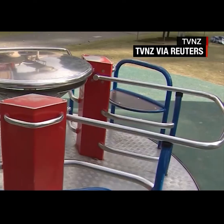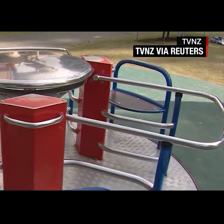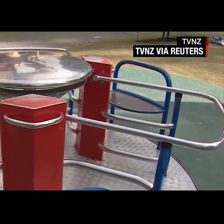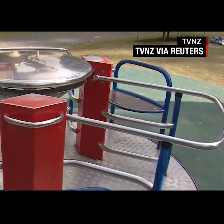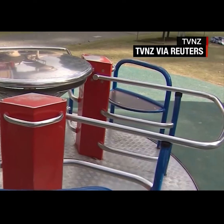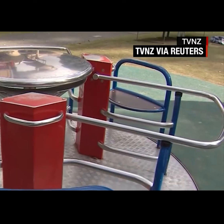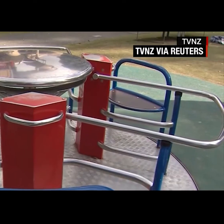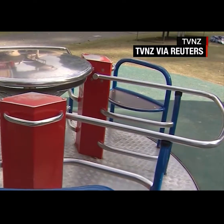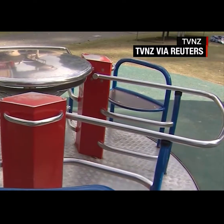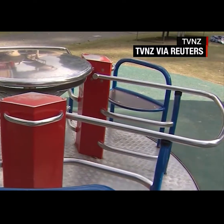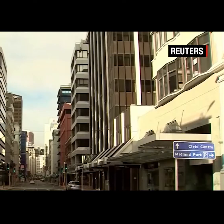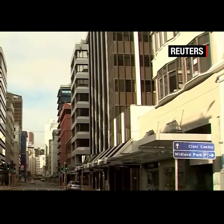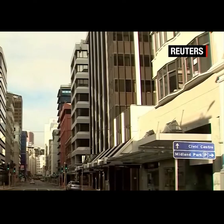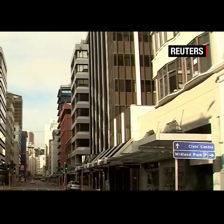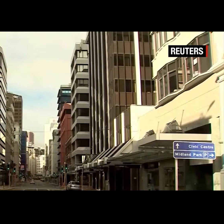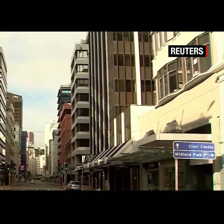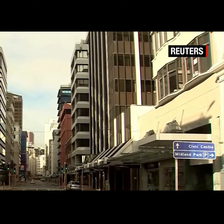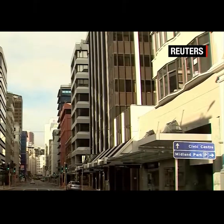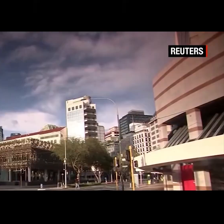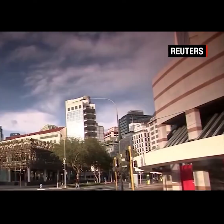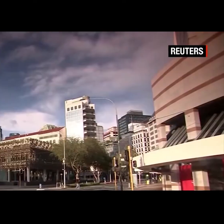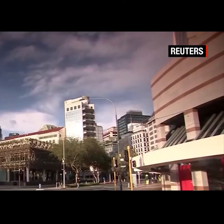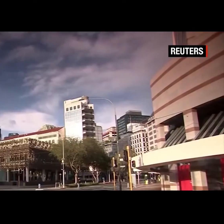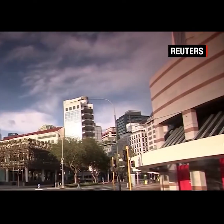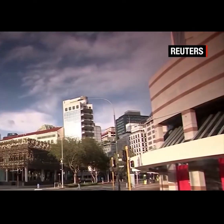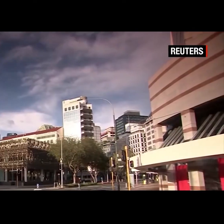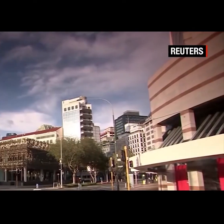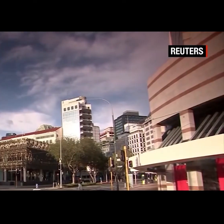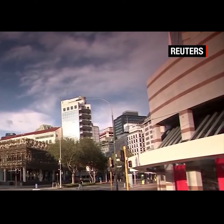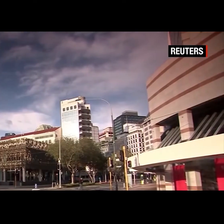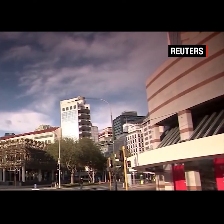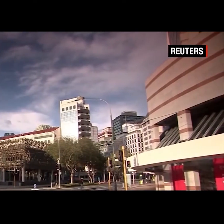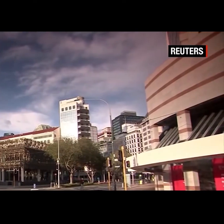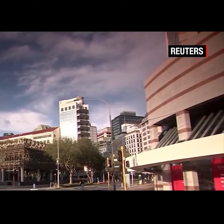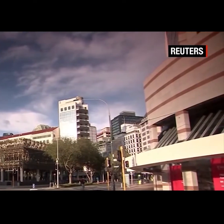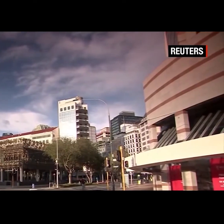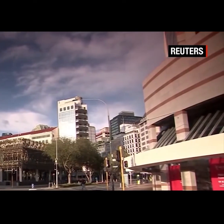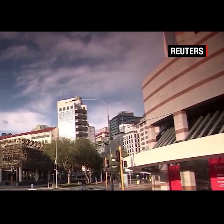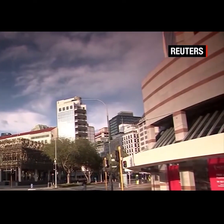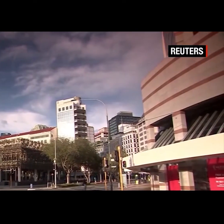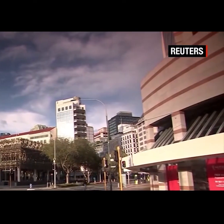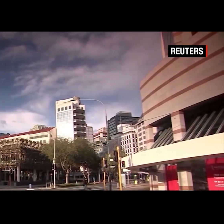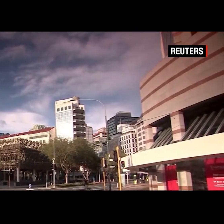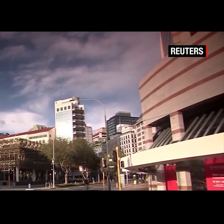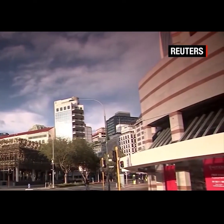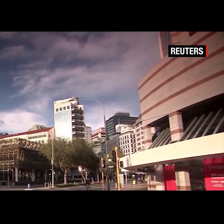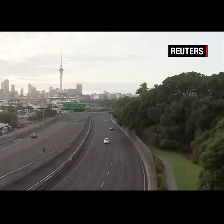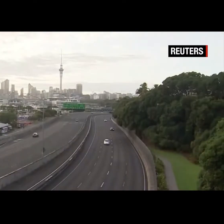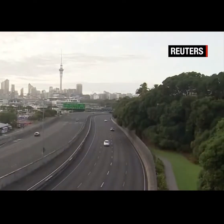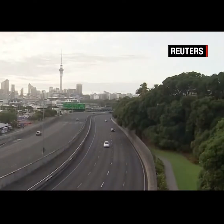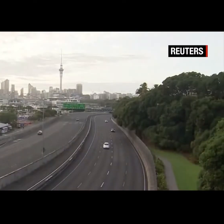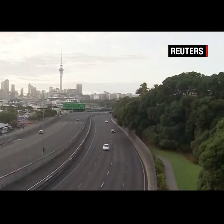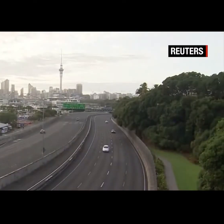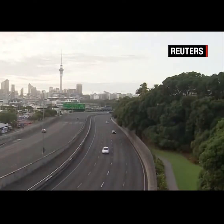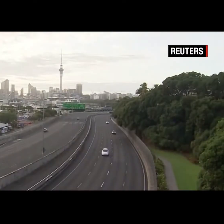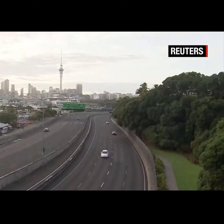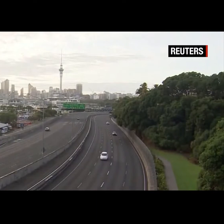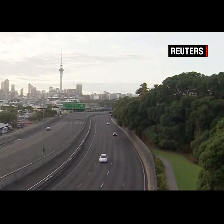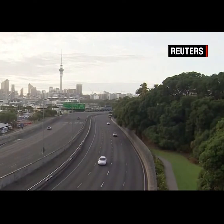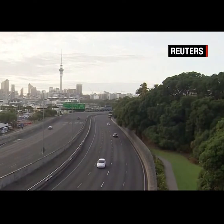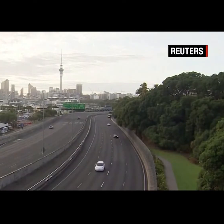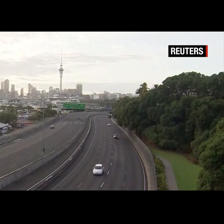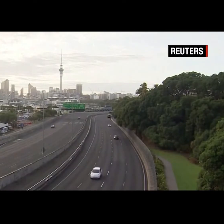again and were able to contain the virus. In New Zealand, there have been less than 5 cases a day since May